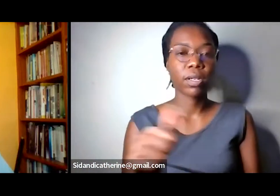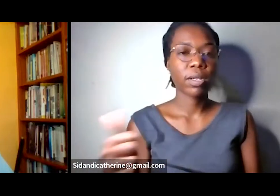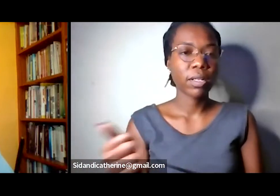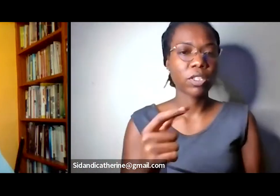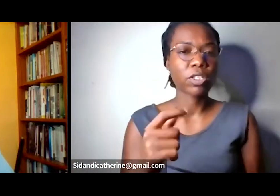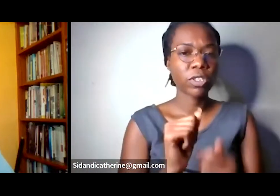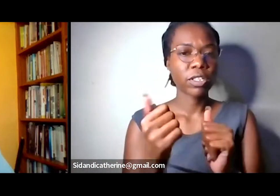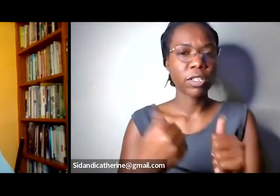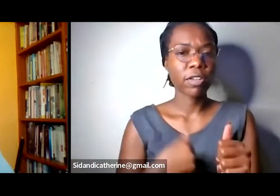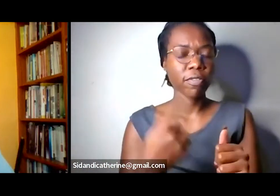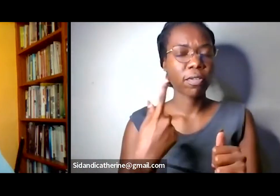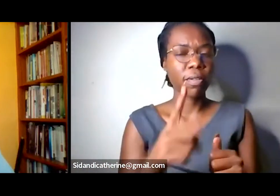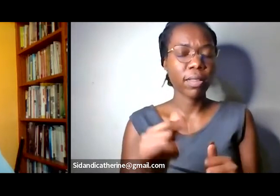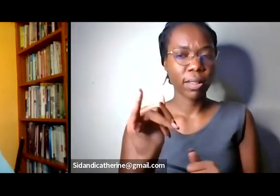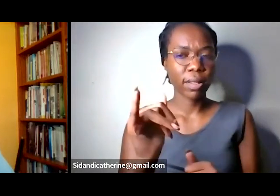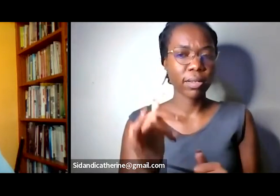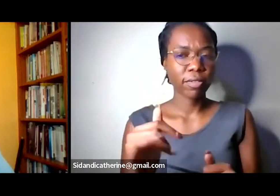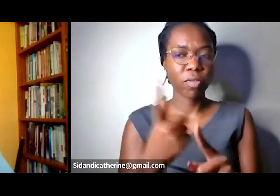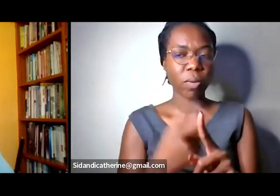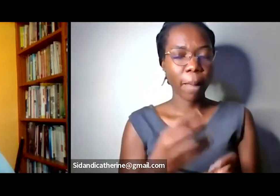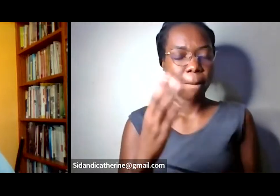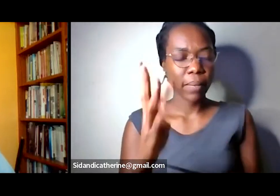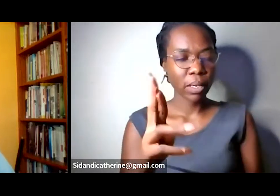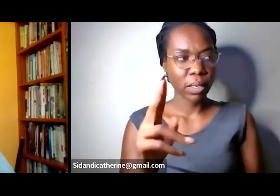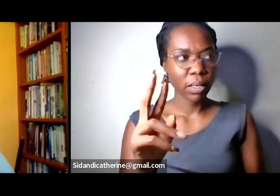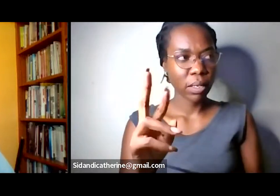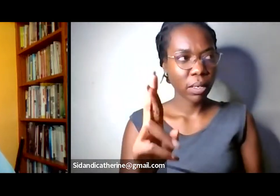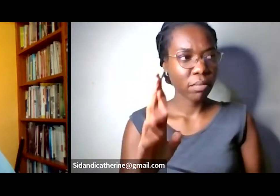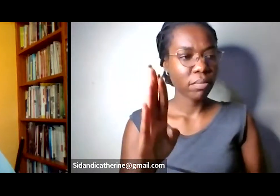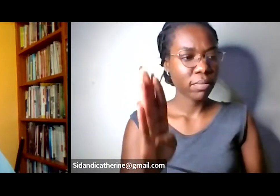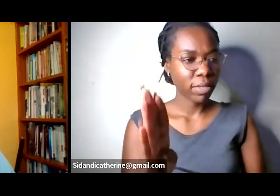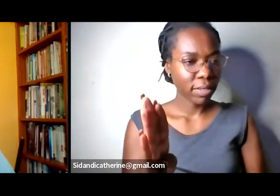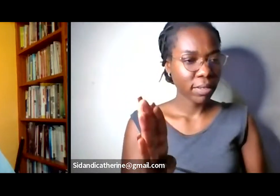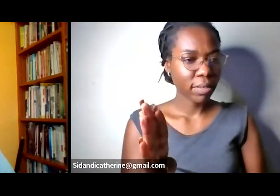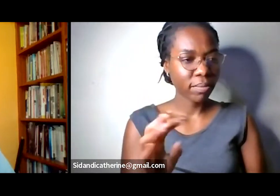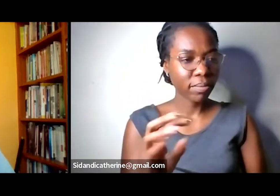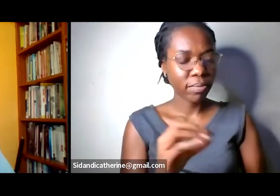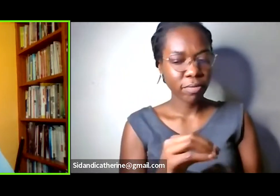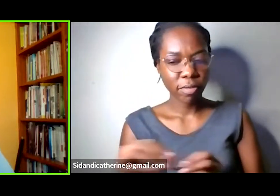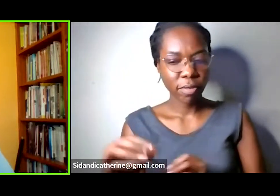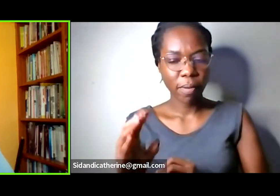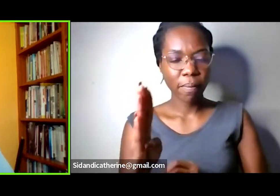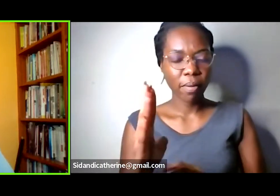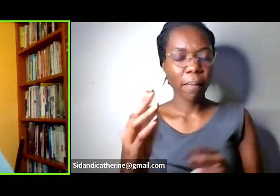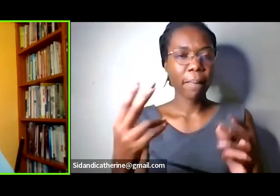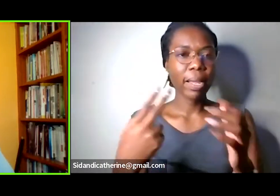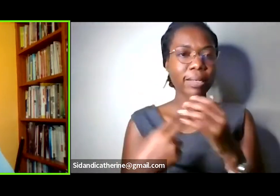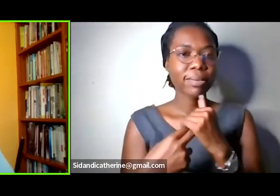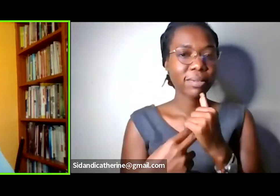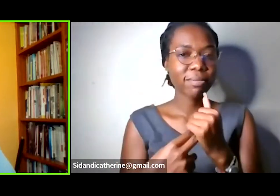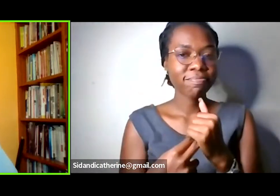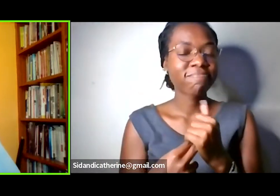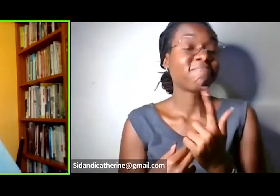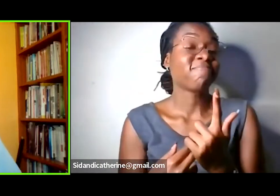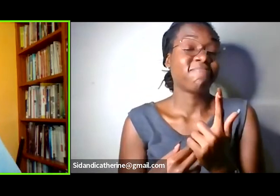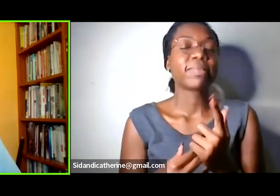and major. You see, remember what we've said here in terms of talk to me.